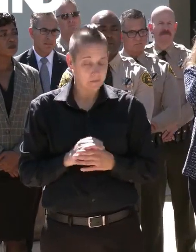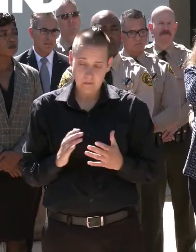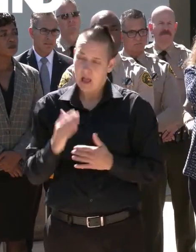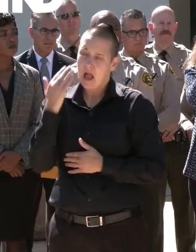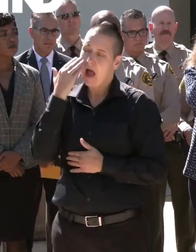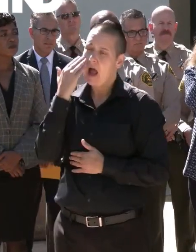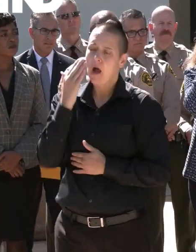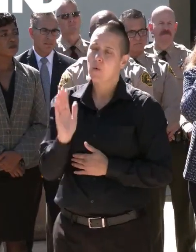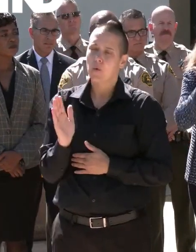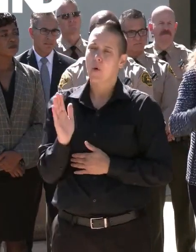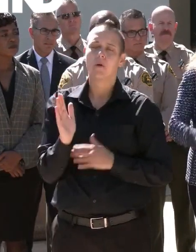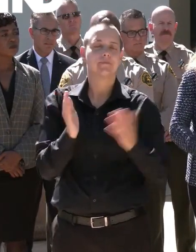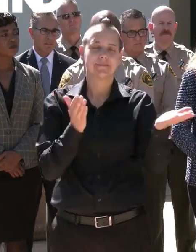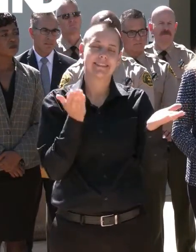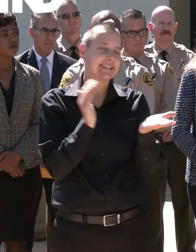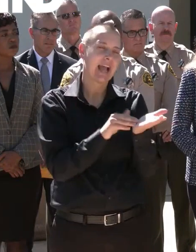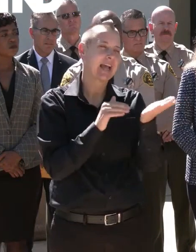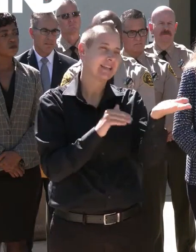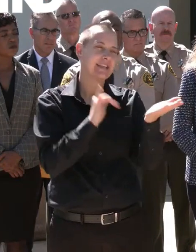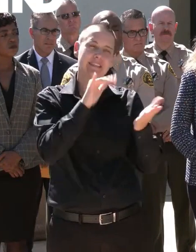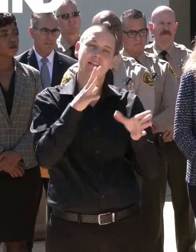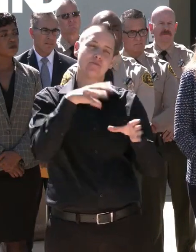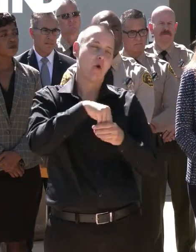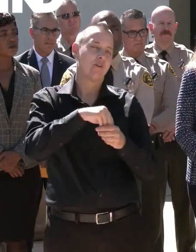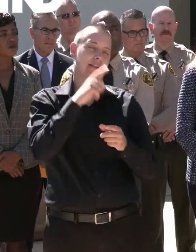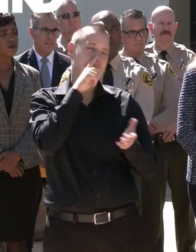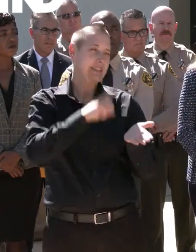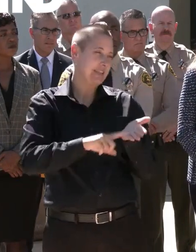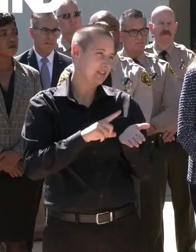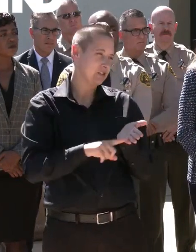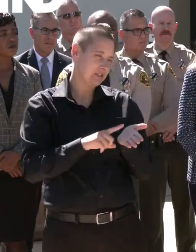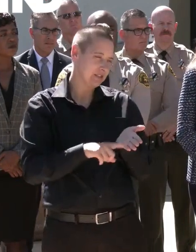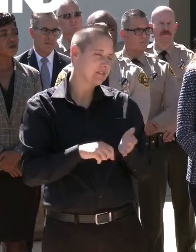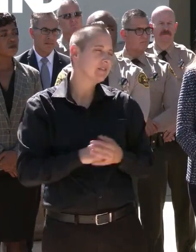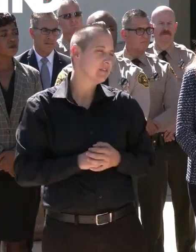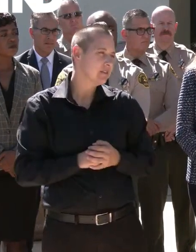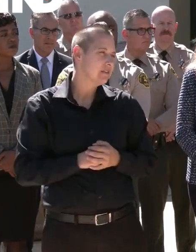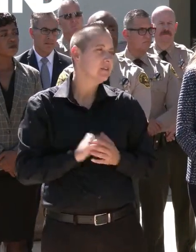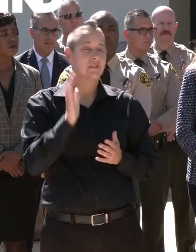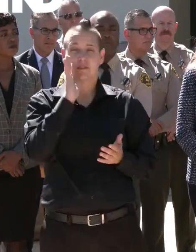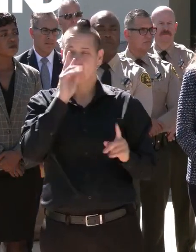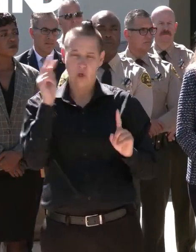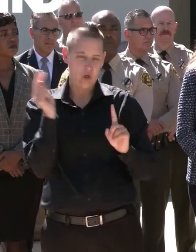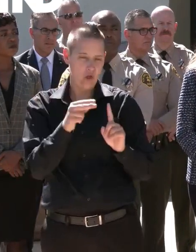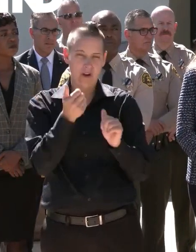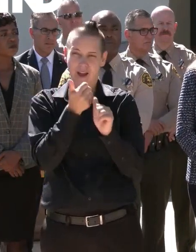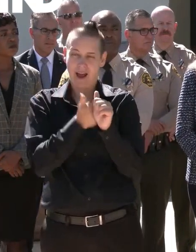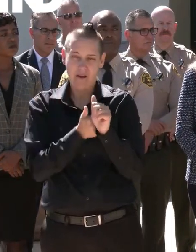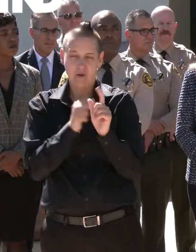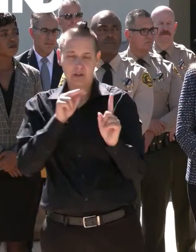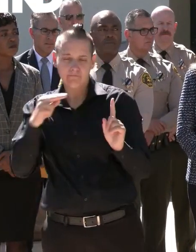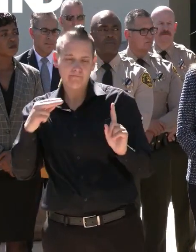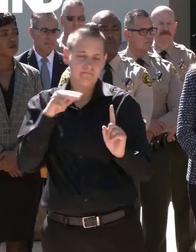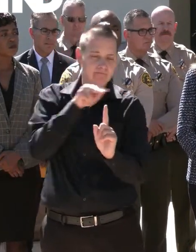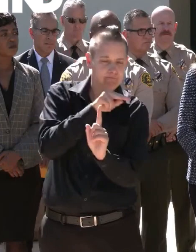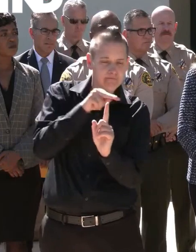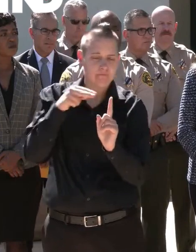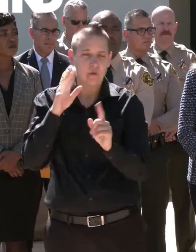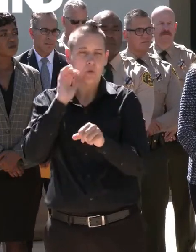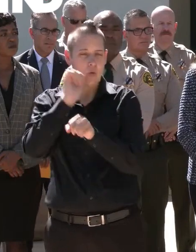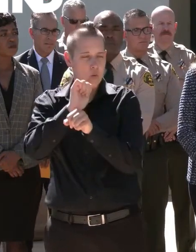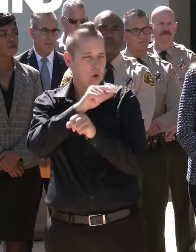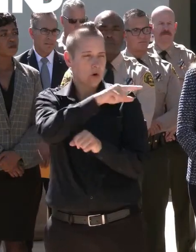I don't know. Again, that's all part of the investigation. We're going to look at every angle. We're going to work with